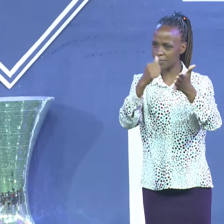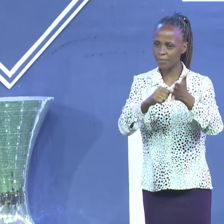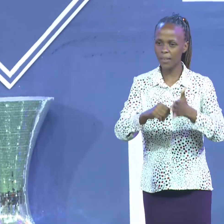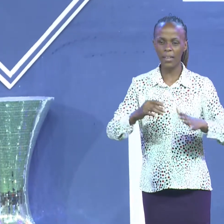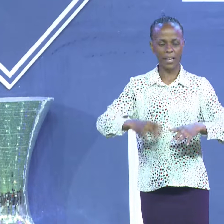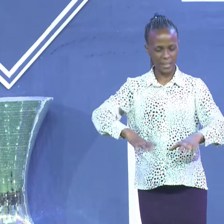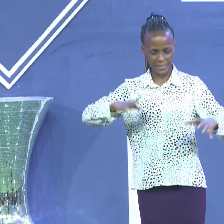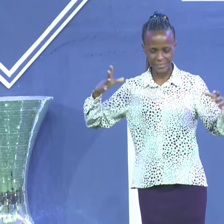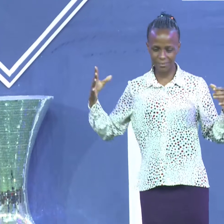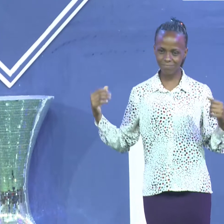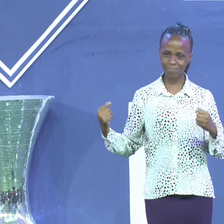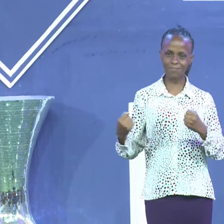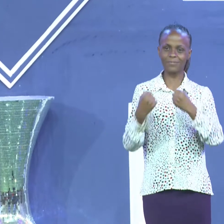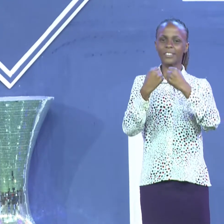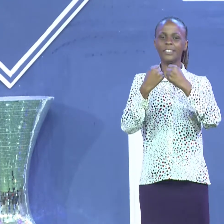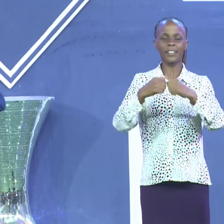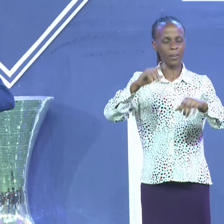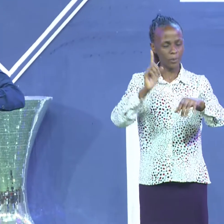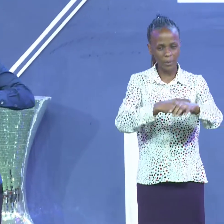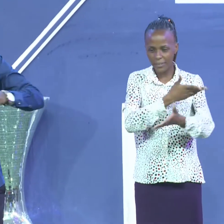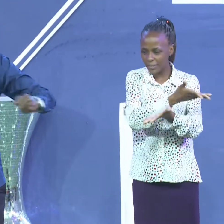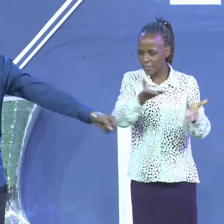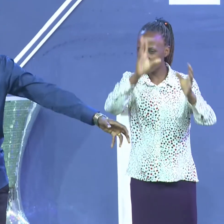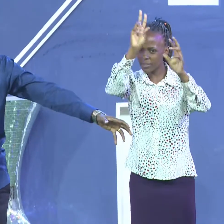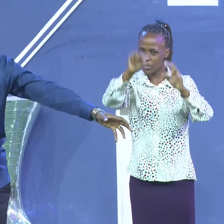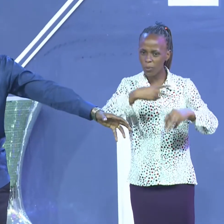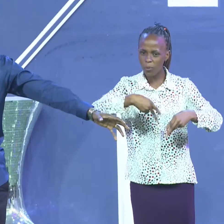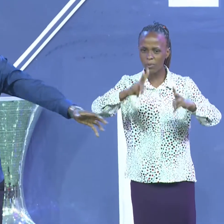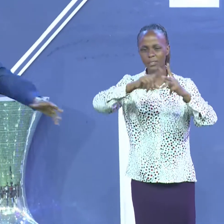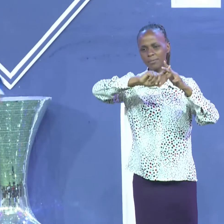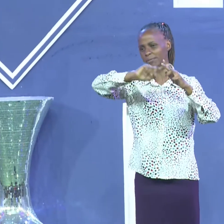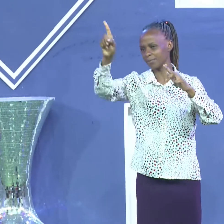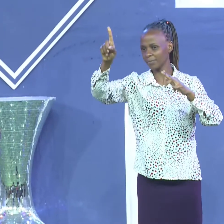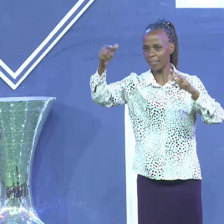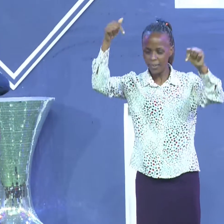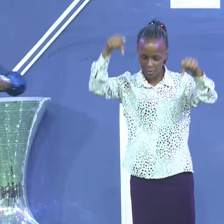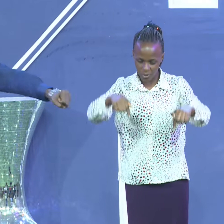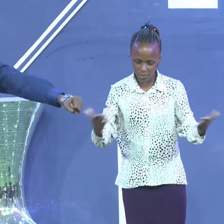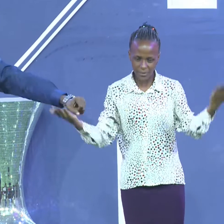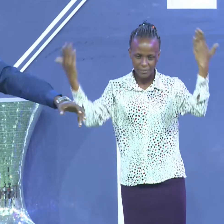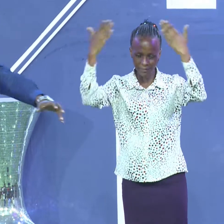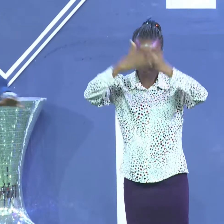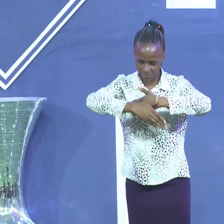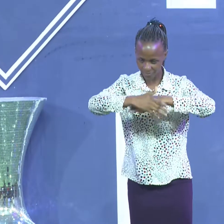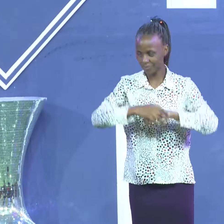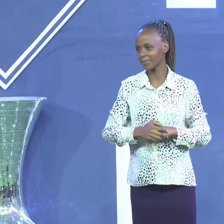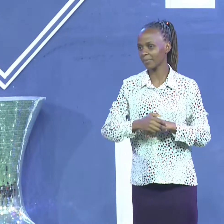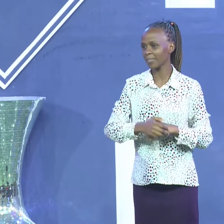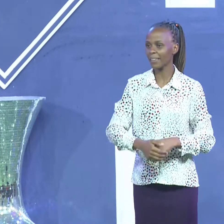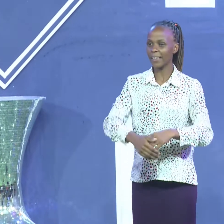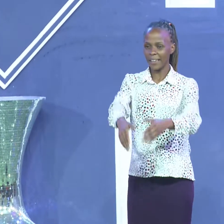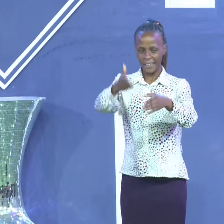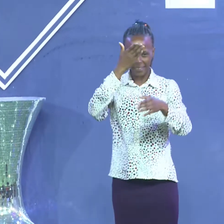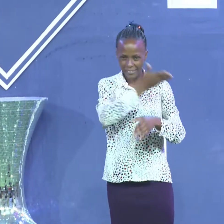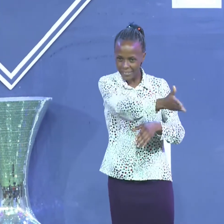problems. Nebitukwata. And those things capture us. Ngati waliwe tutolokera. When there is nowhere to escape. Echiro cholwa lero. Tonight. Waliwali